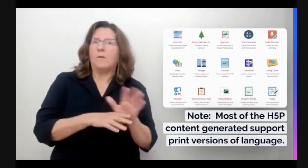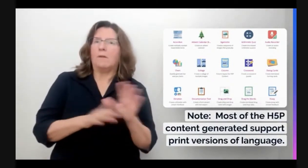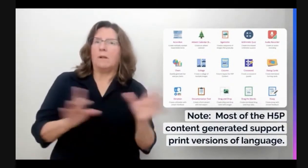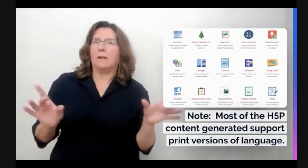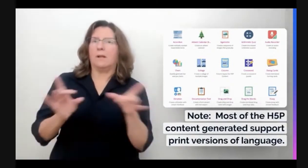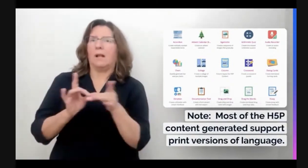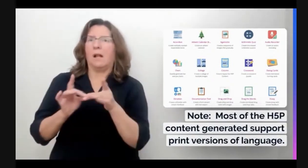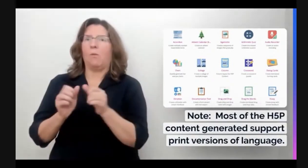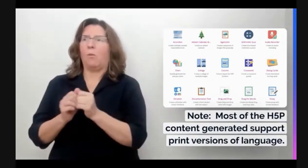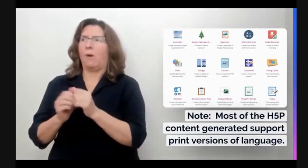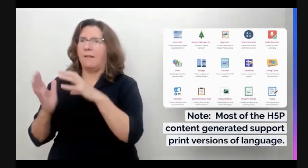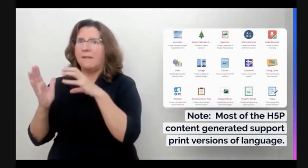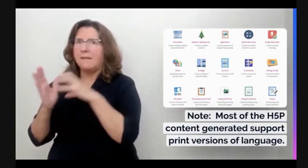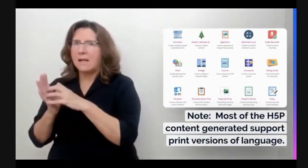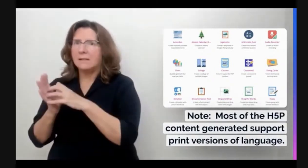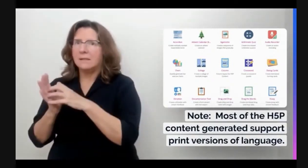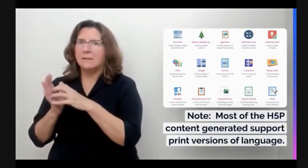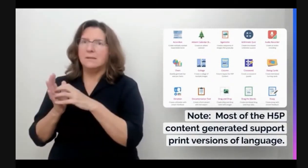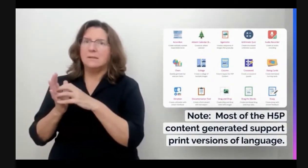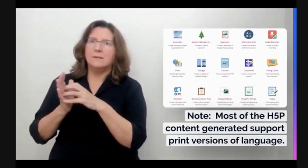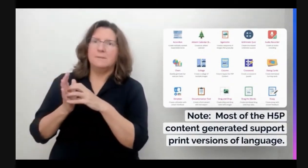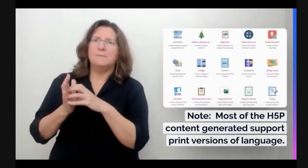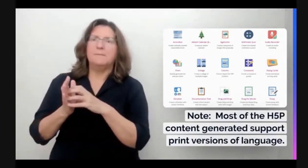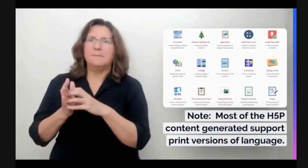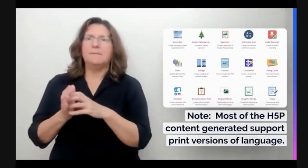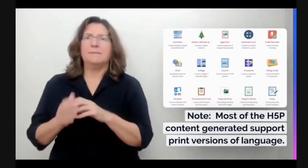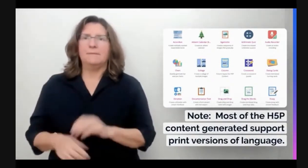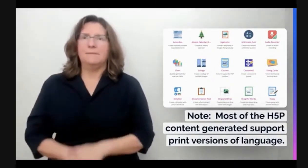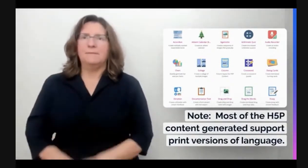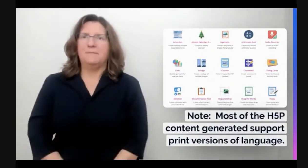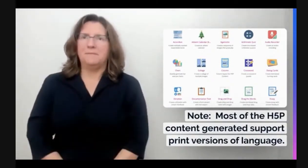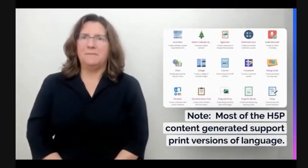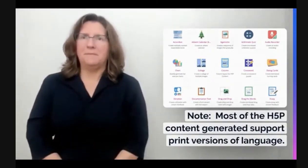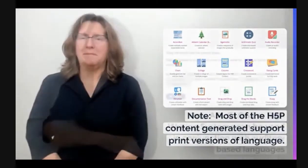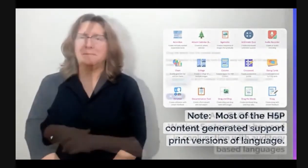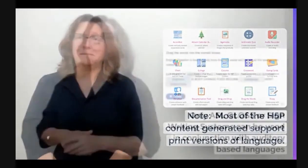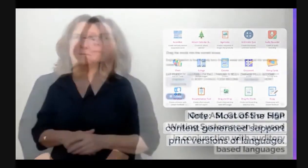the tools allowing us to link video with text?